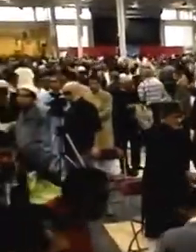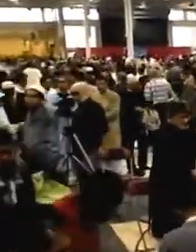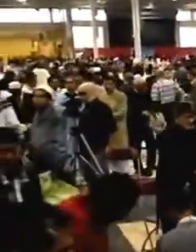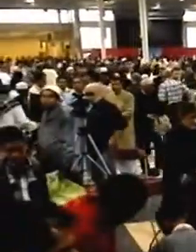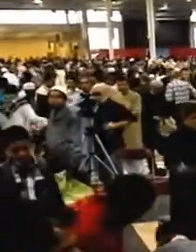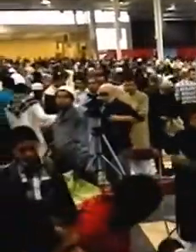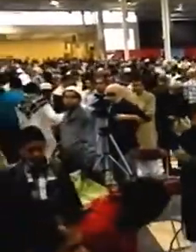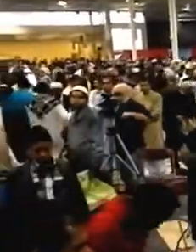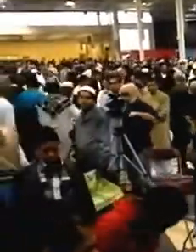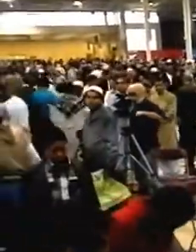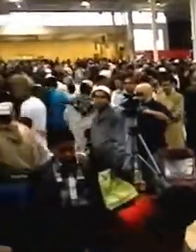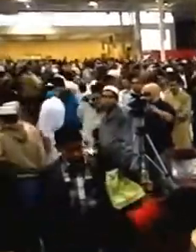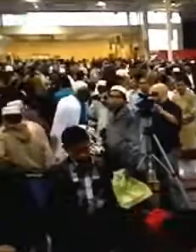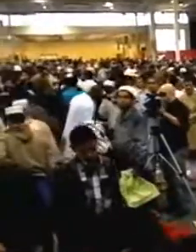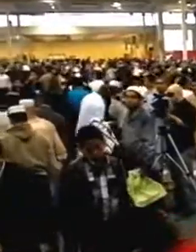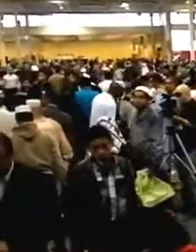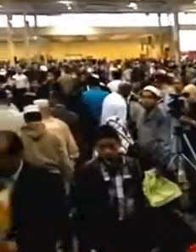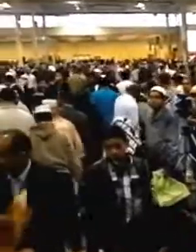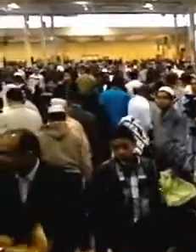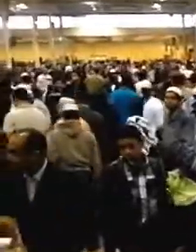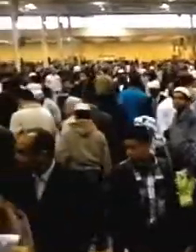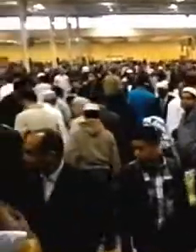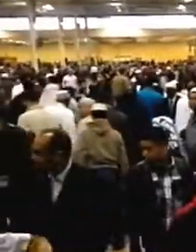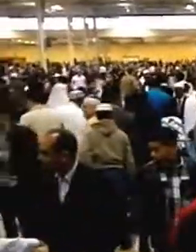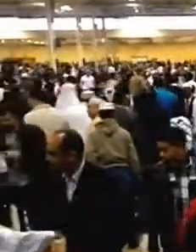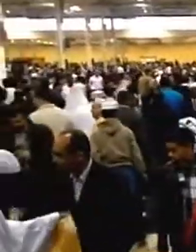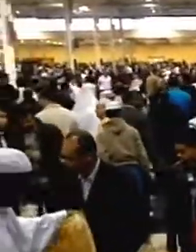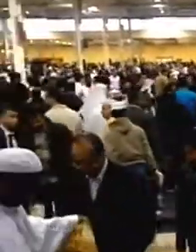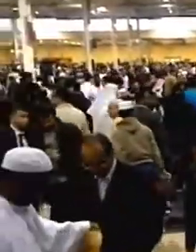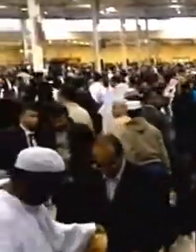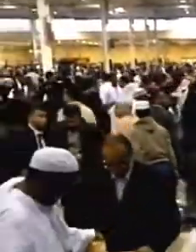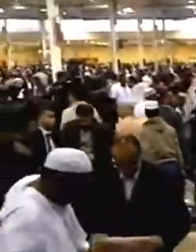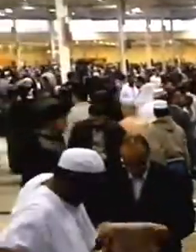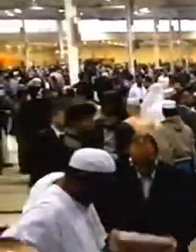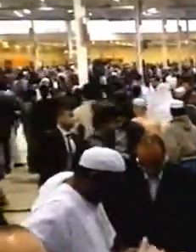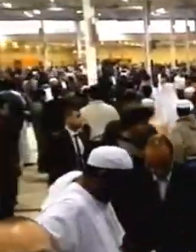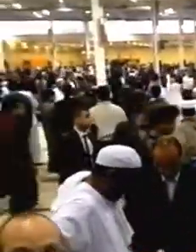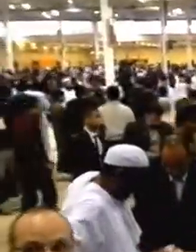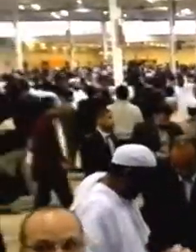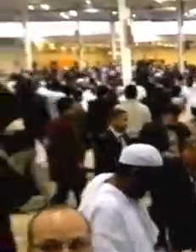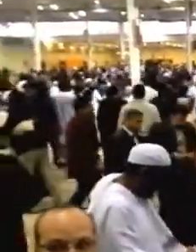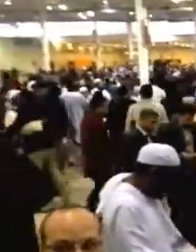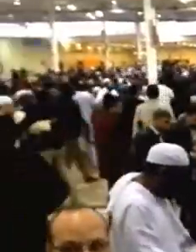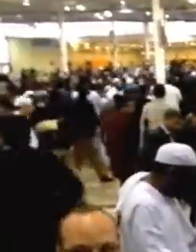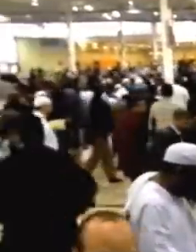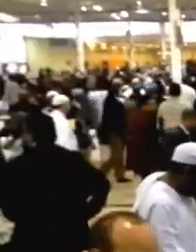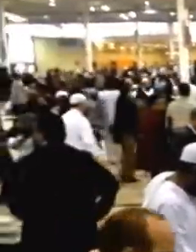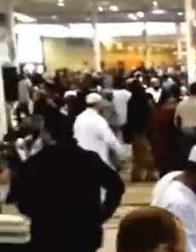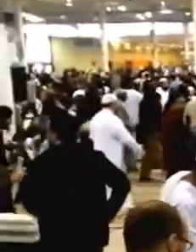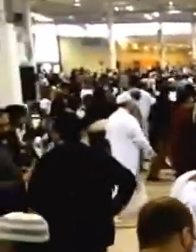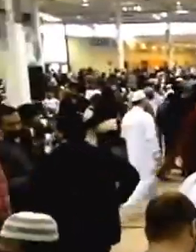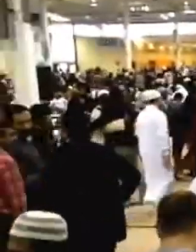And the 2 month prayer will be at 1:05 p.m. That will be the time of the event.